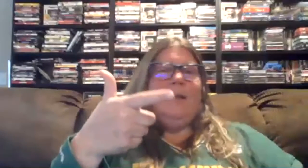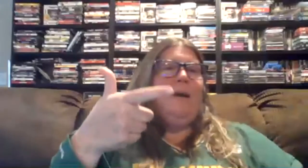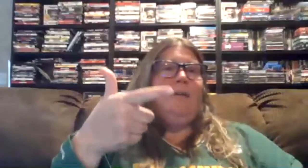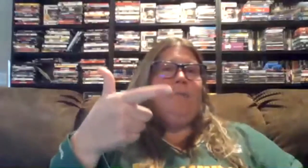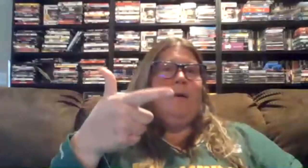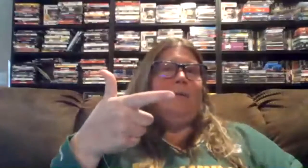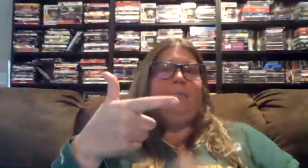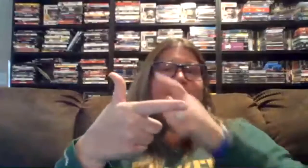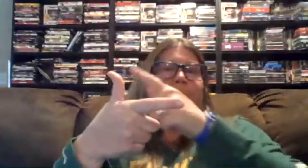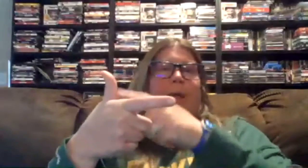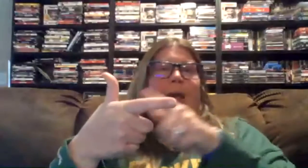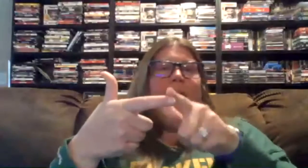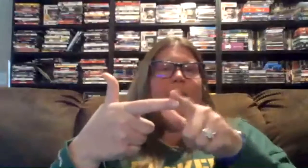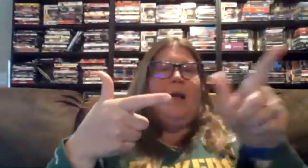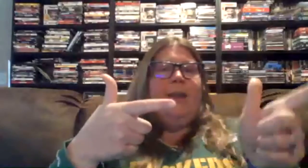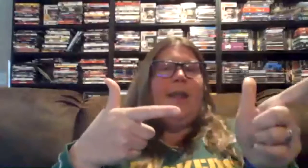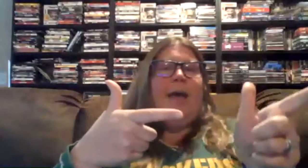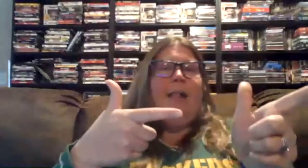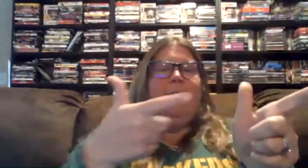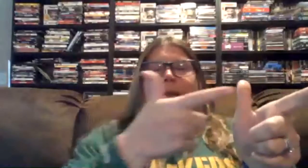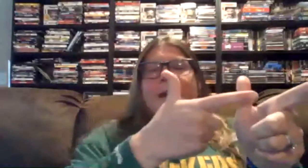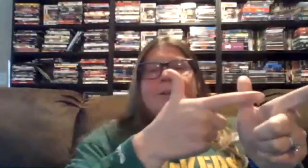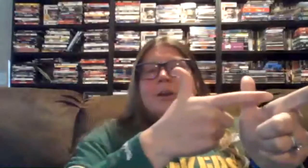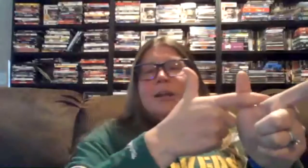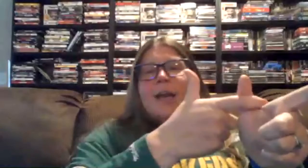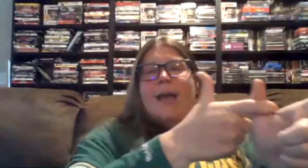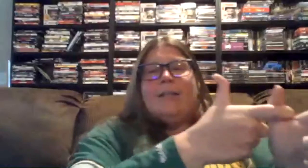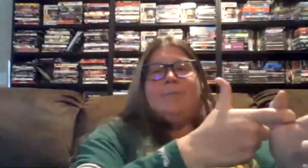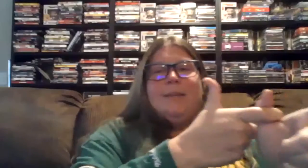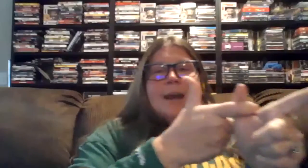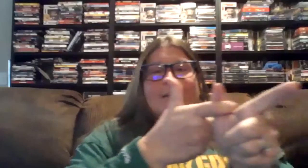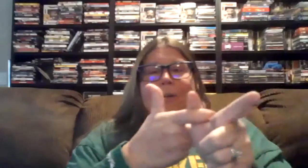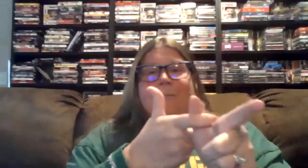an L and an L, and you're going to connect them together.